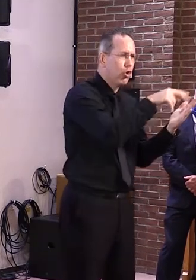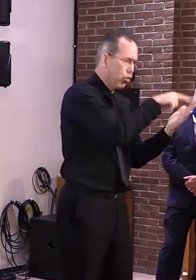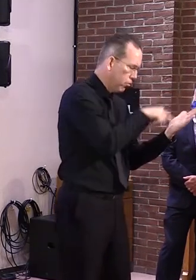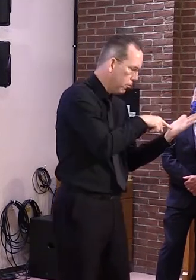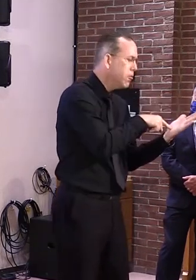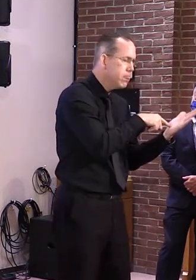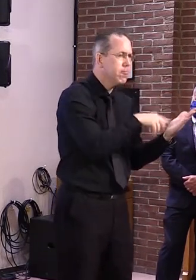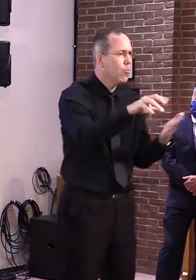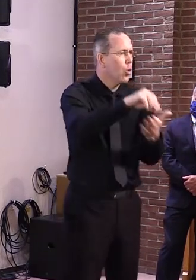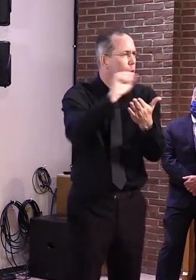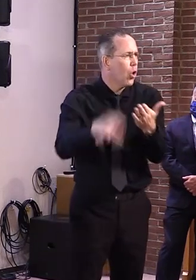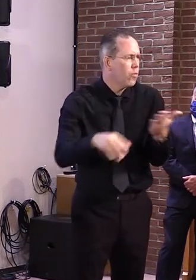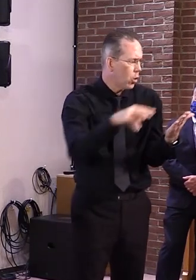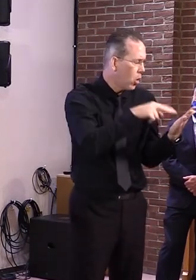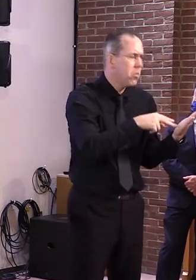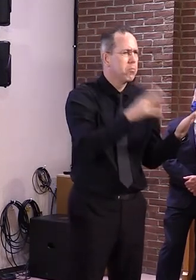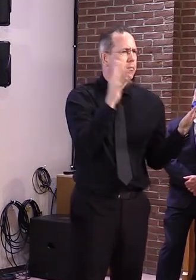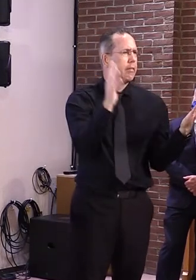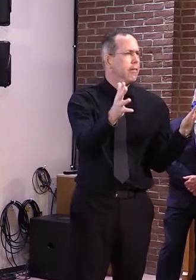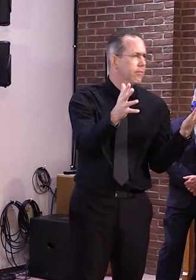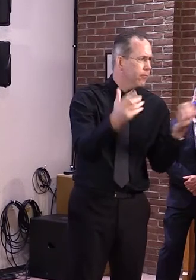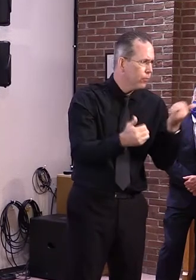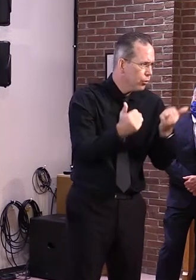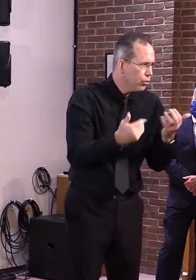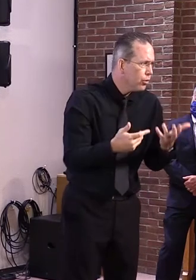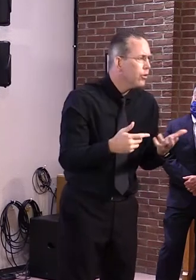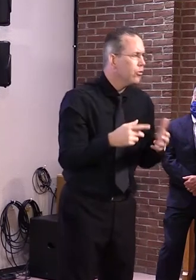for assistance. End of story.